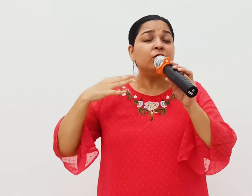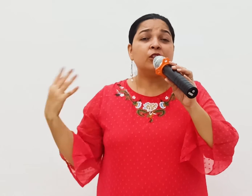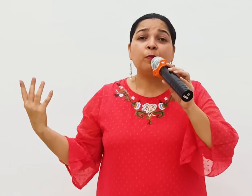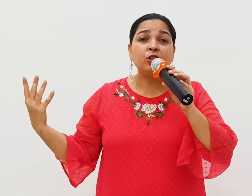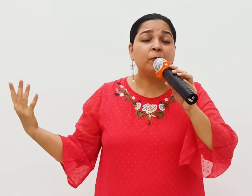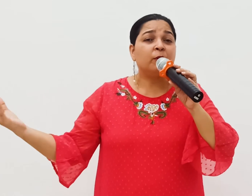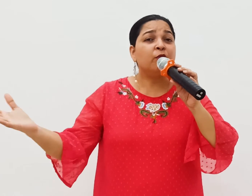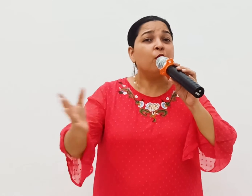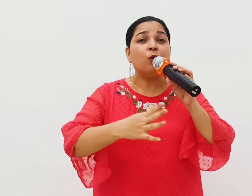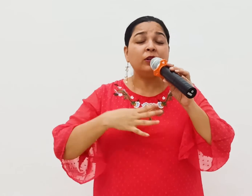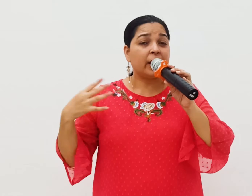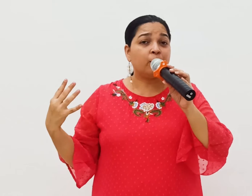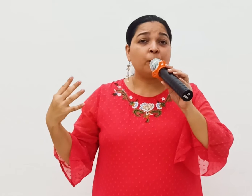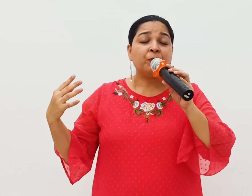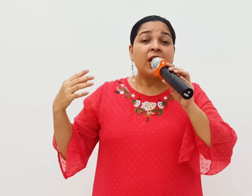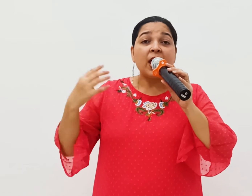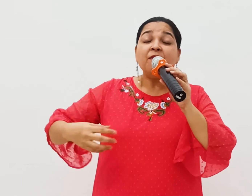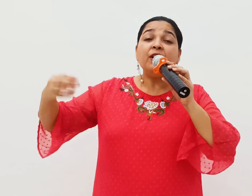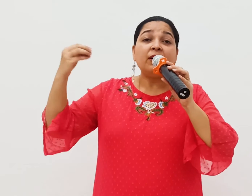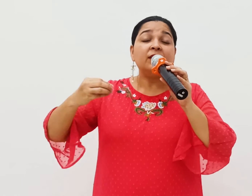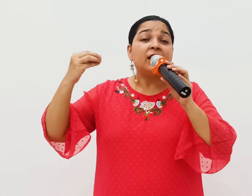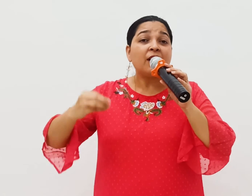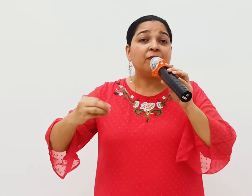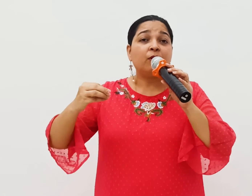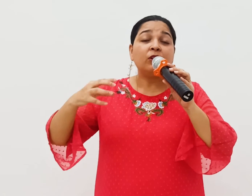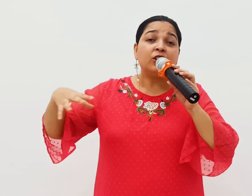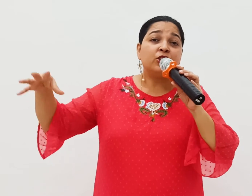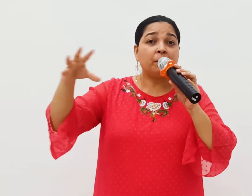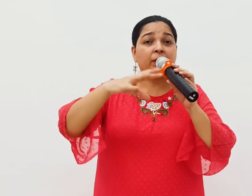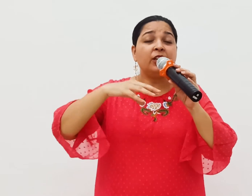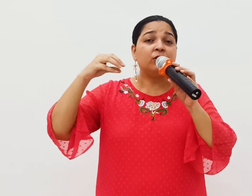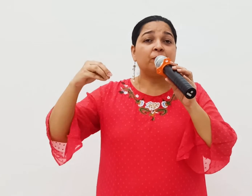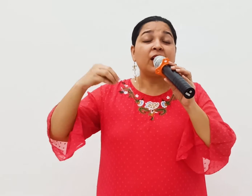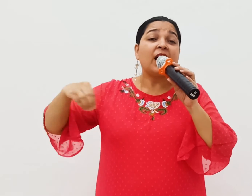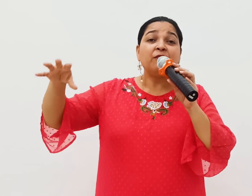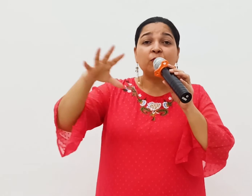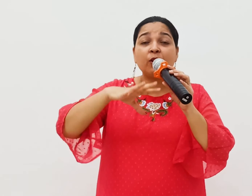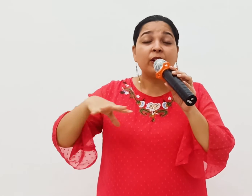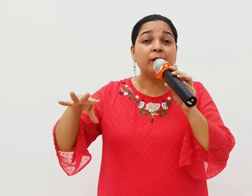he was responsible for the whole thing. You know, everyone's life on the ship,